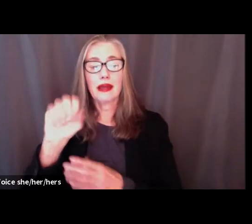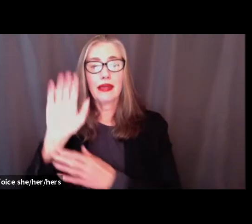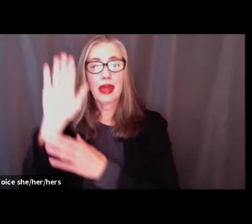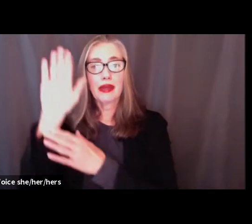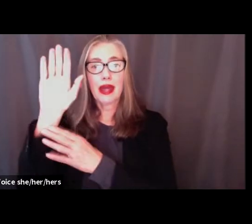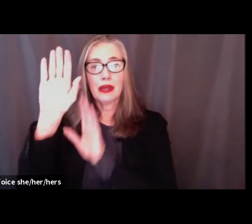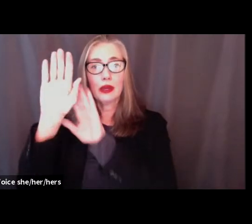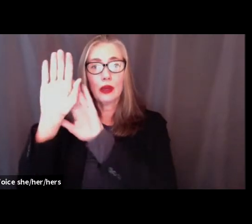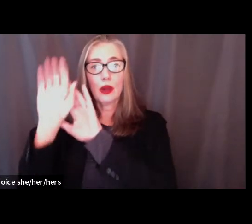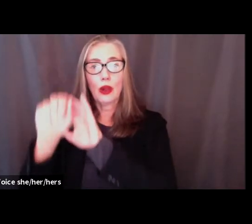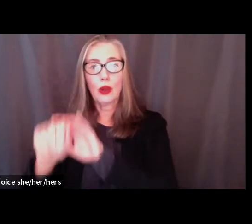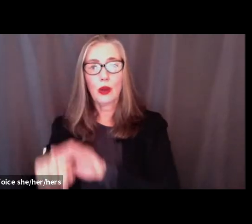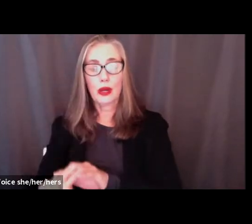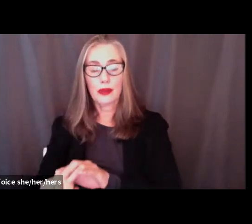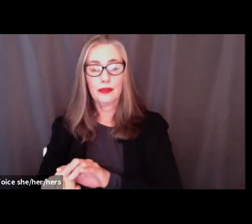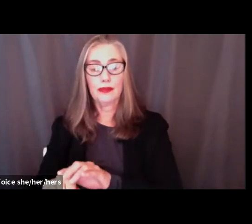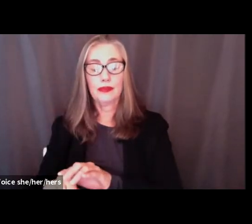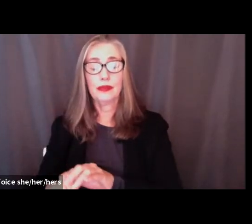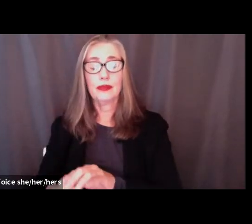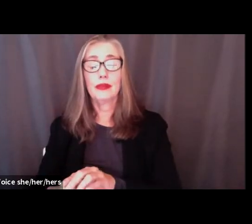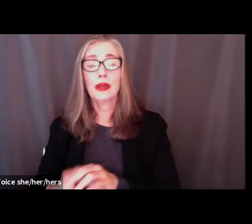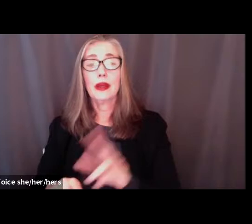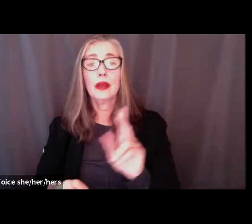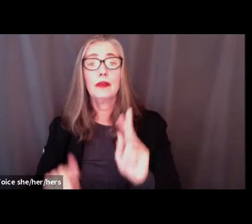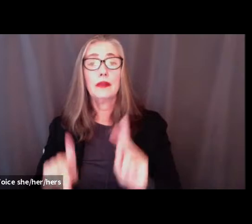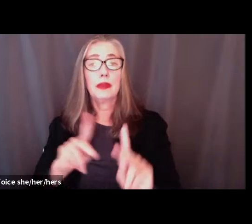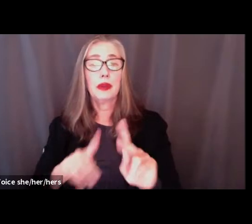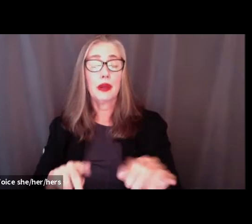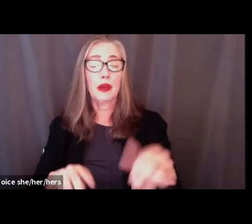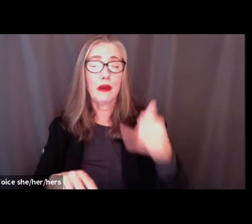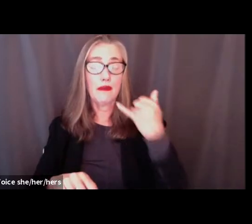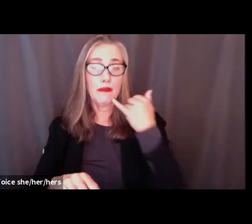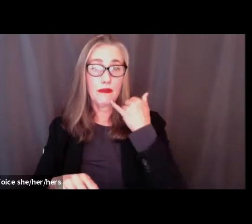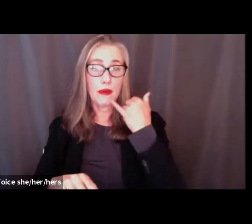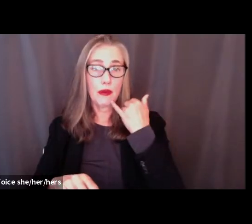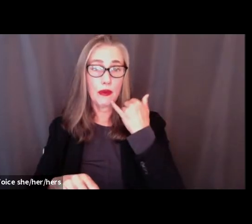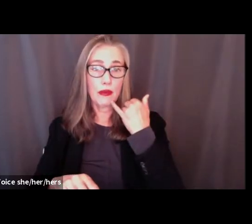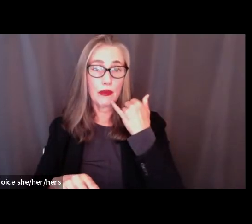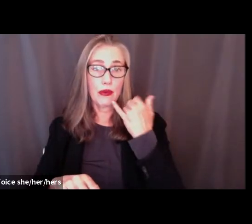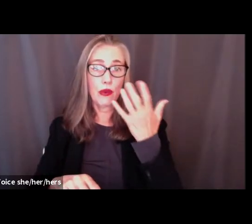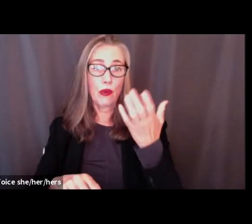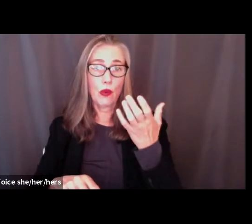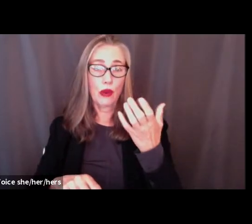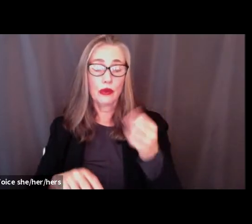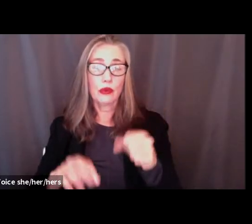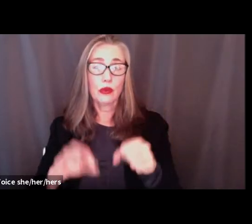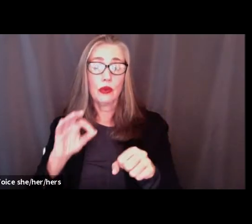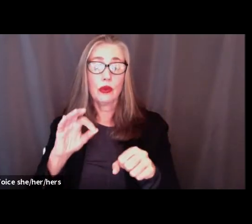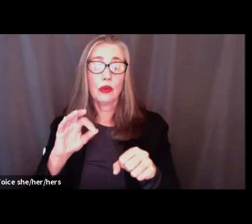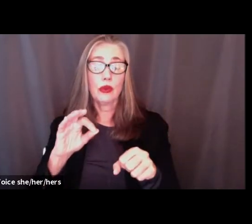who are joining by phone who would like to vote against the motion to adopt the tentative agenda, please press *9 at this time.